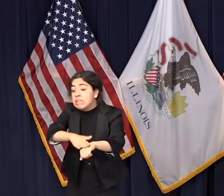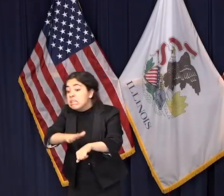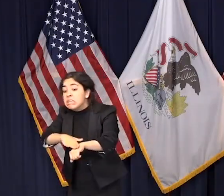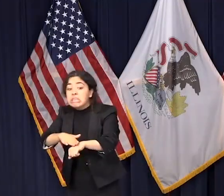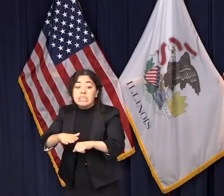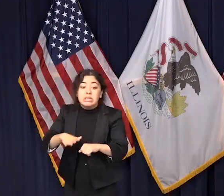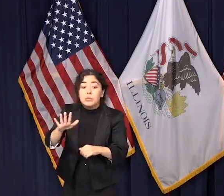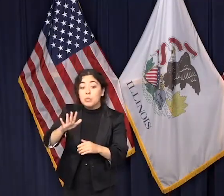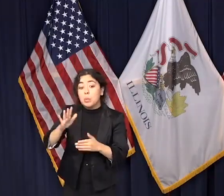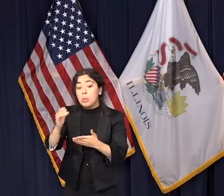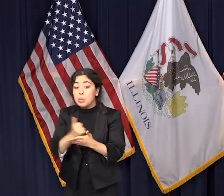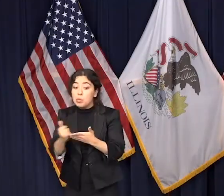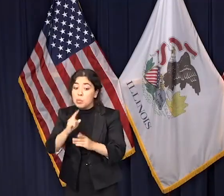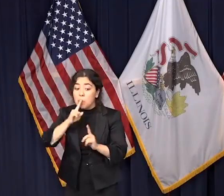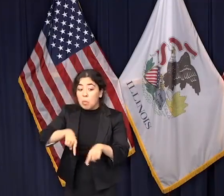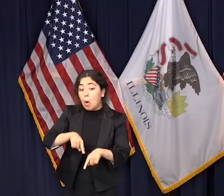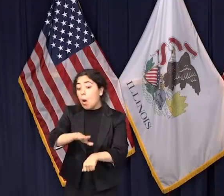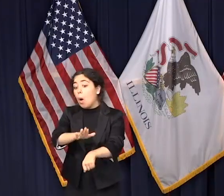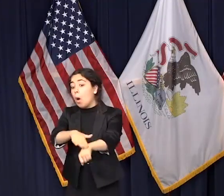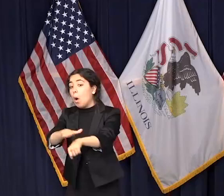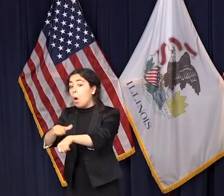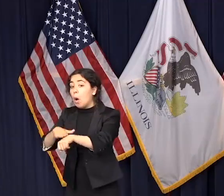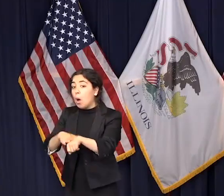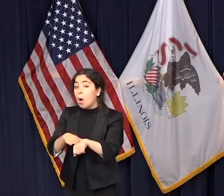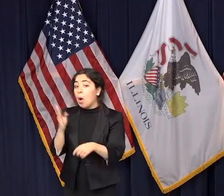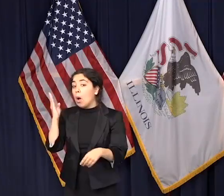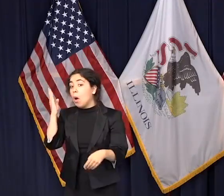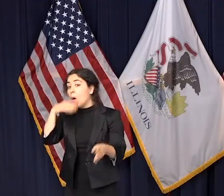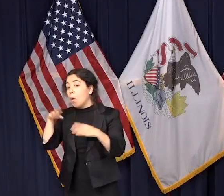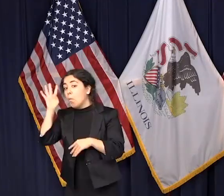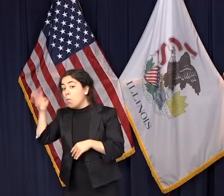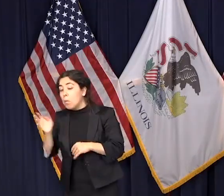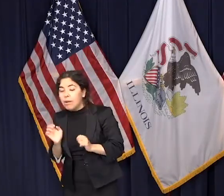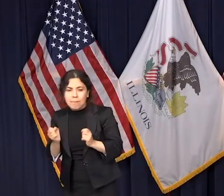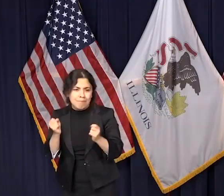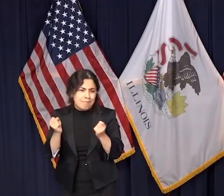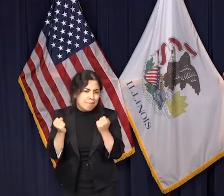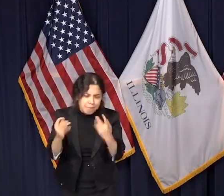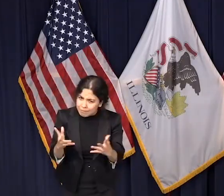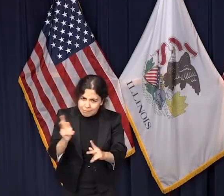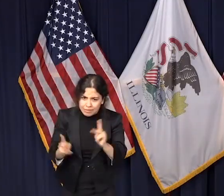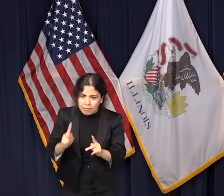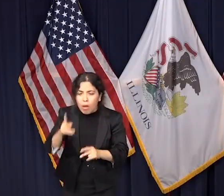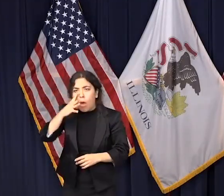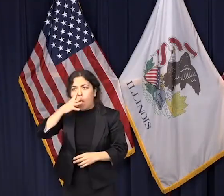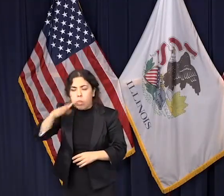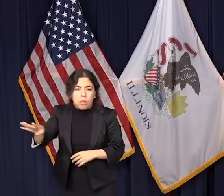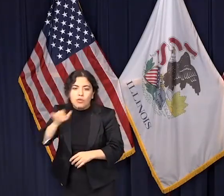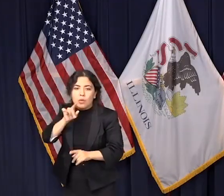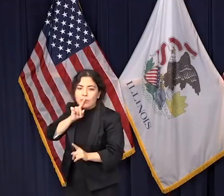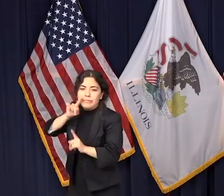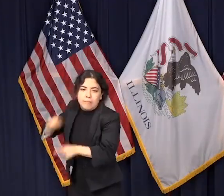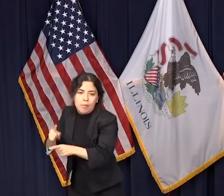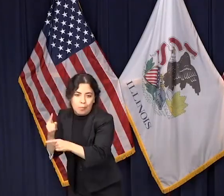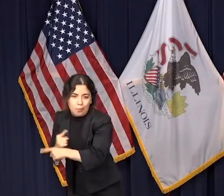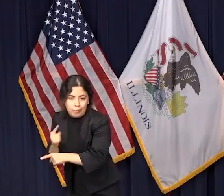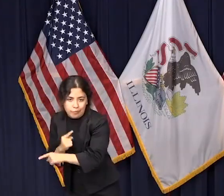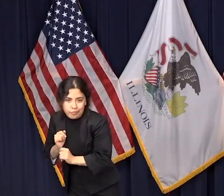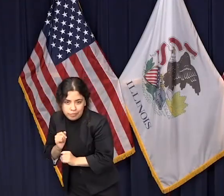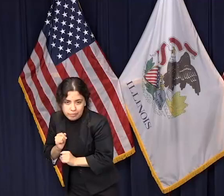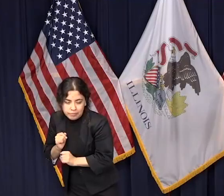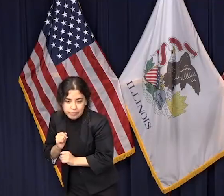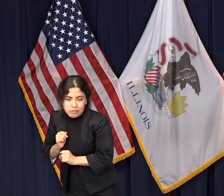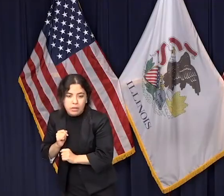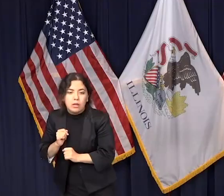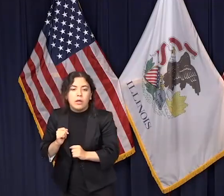credit report and so on. Many people don't do that. Many people don't respond properly to that. So all of that